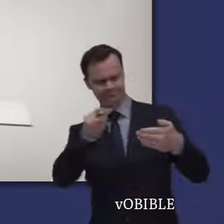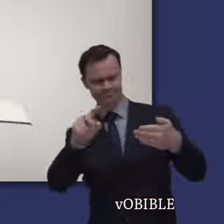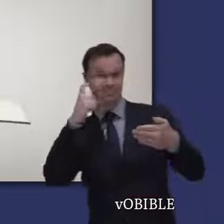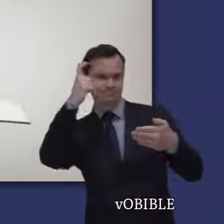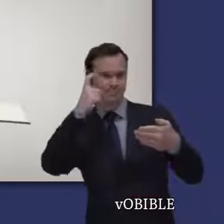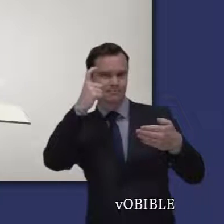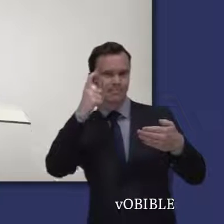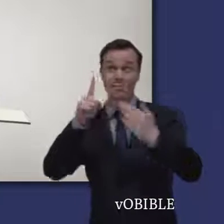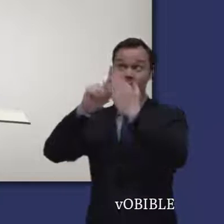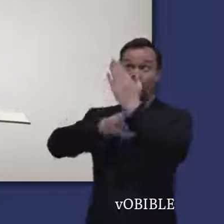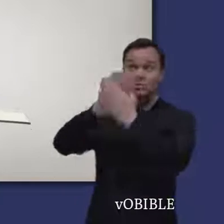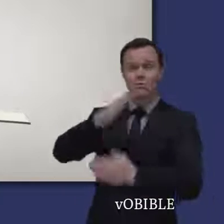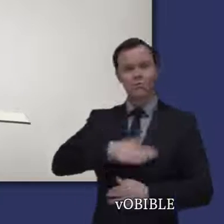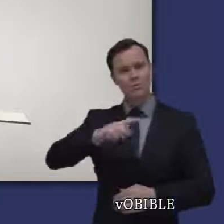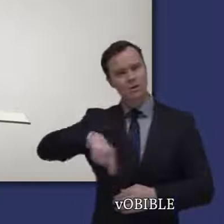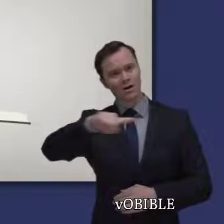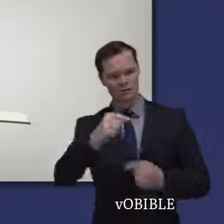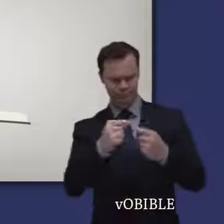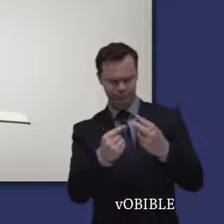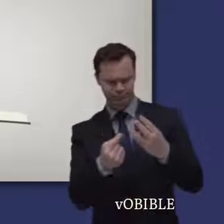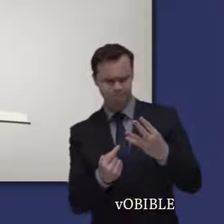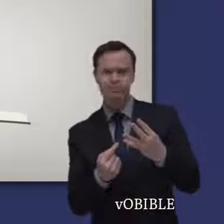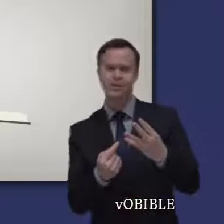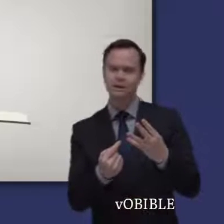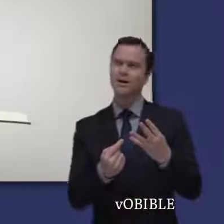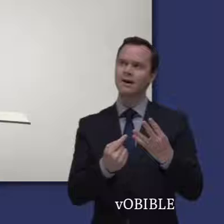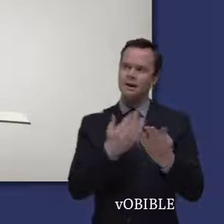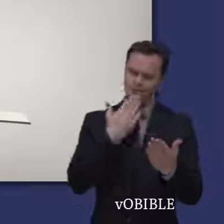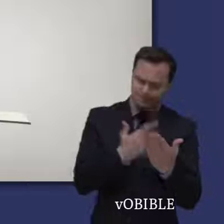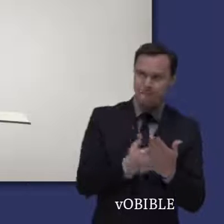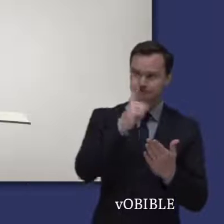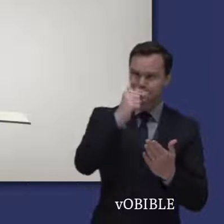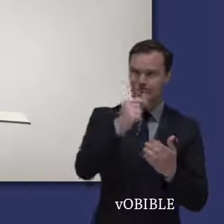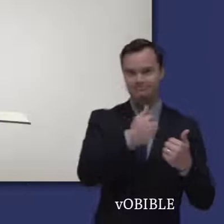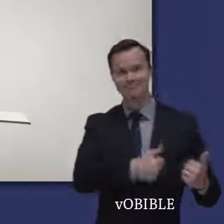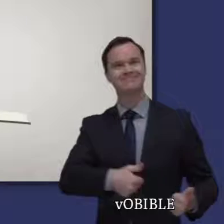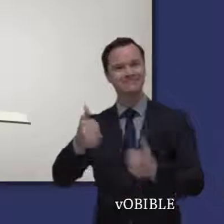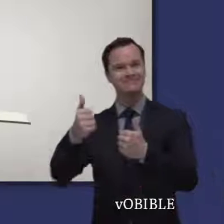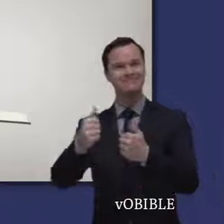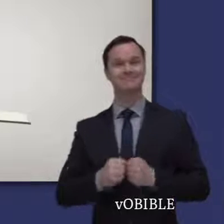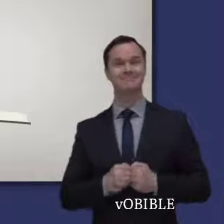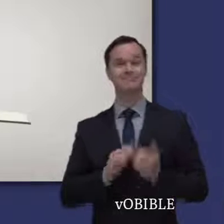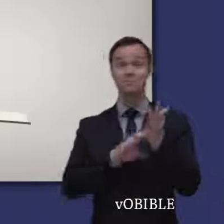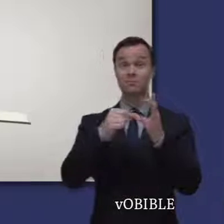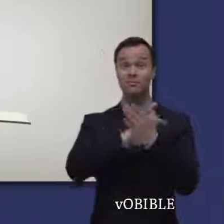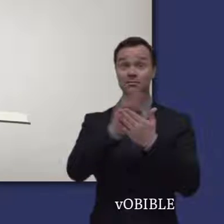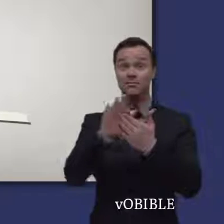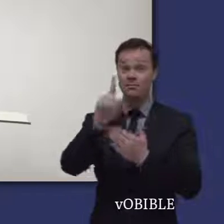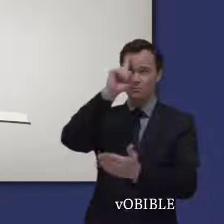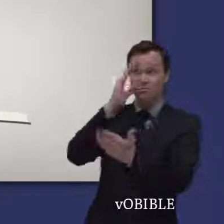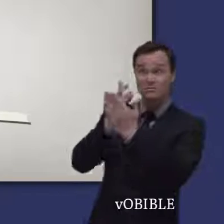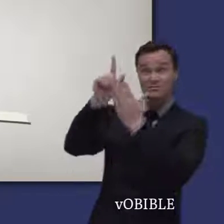As you read the book of Micah, notice how Jehovah asks of us only what is reasonable and beneficial,